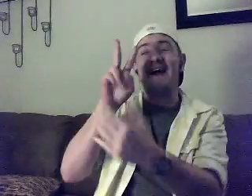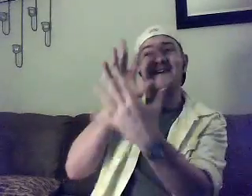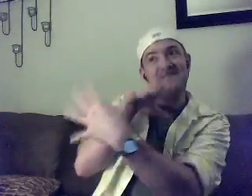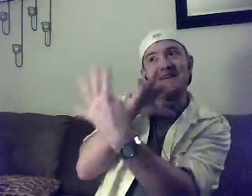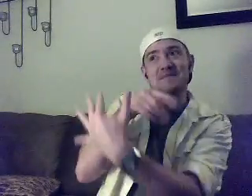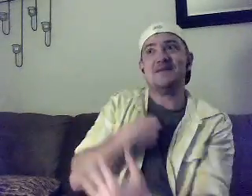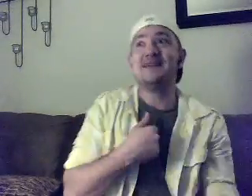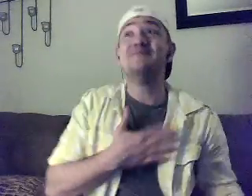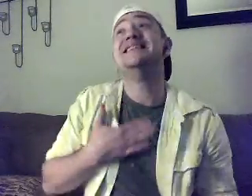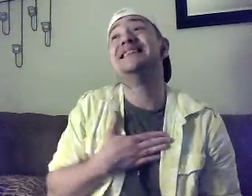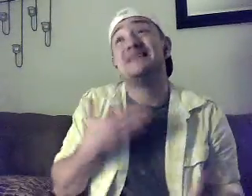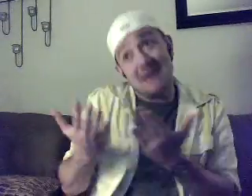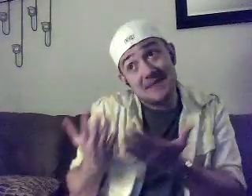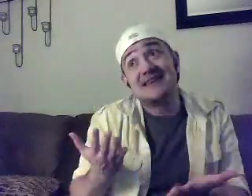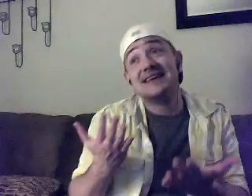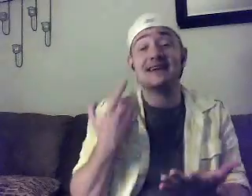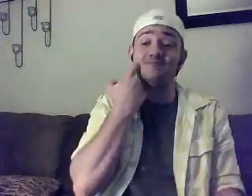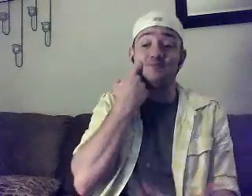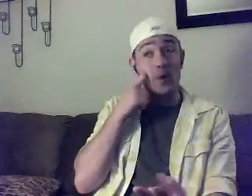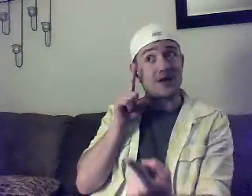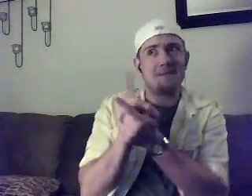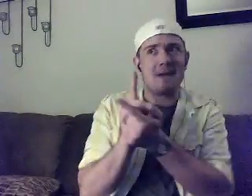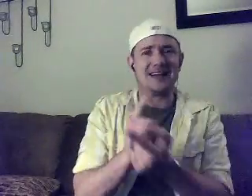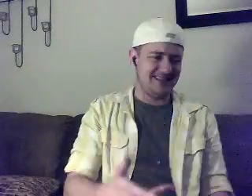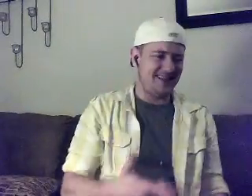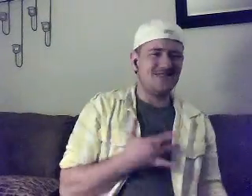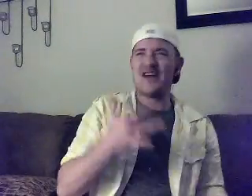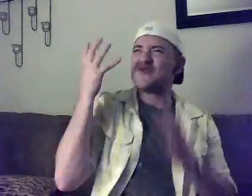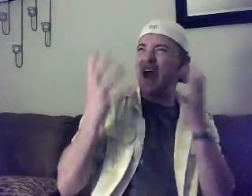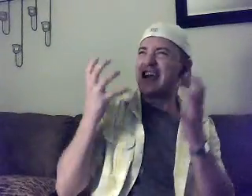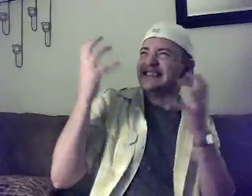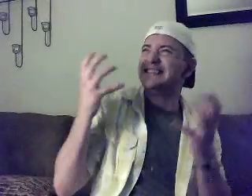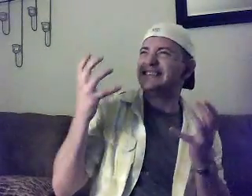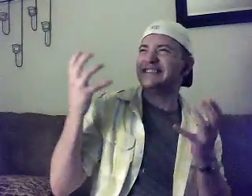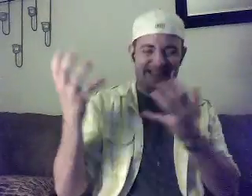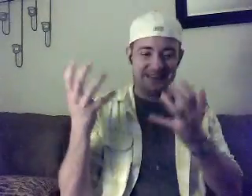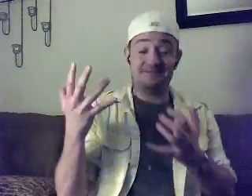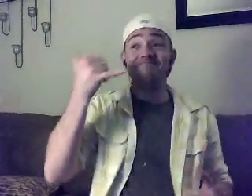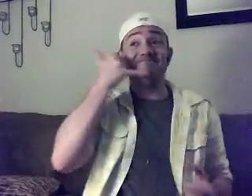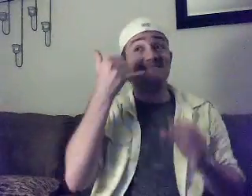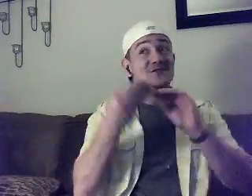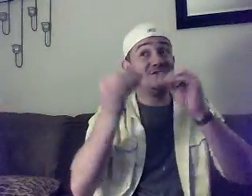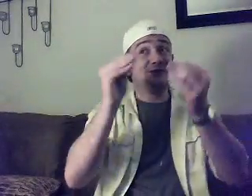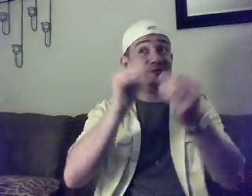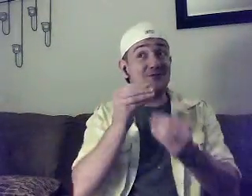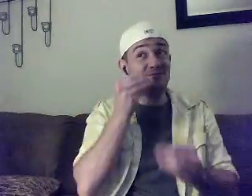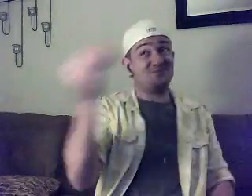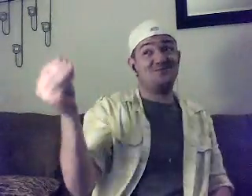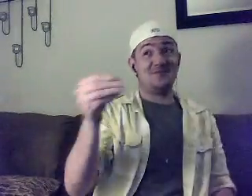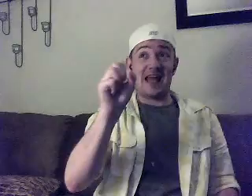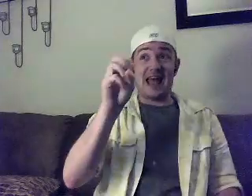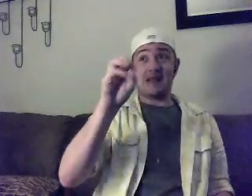Hey, I just met you And this is crazy But here's my number So call me,